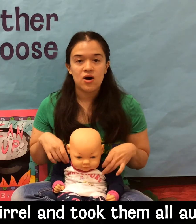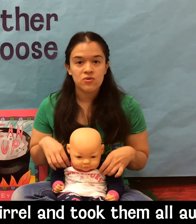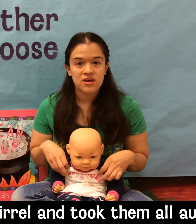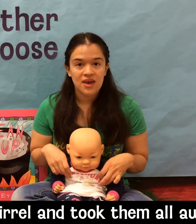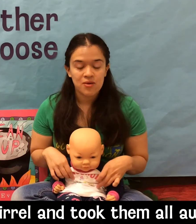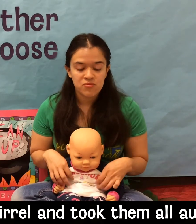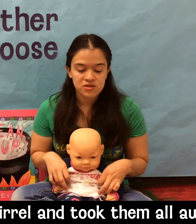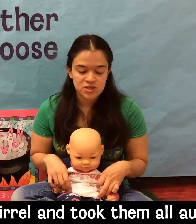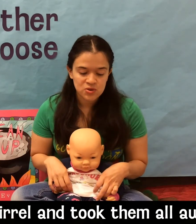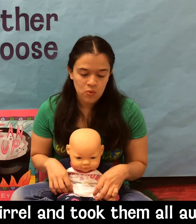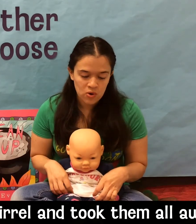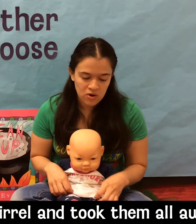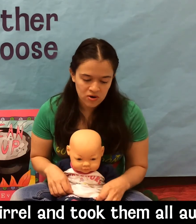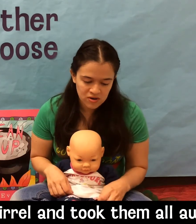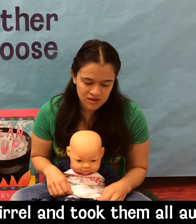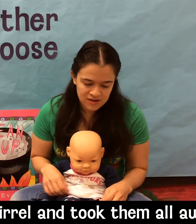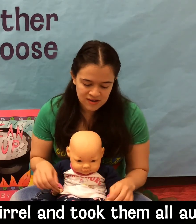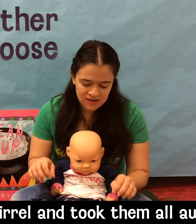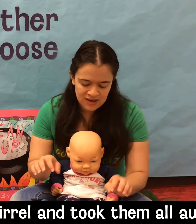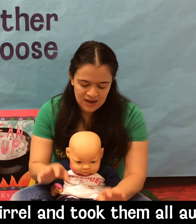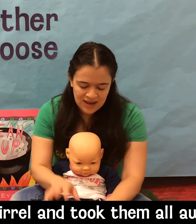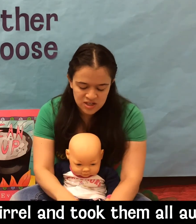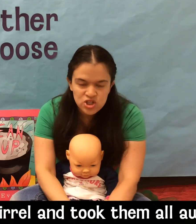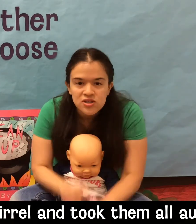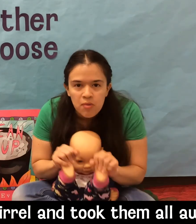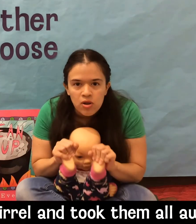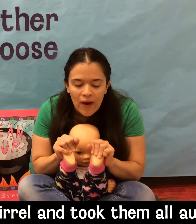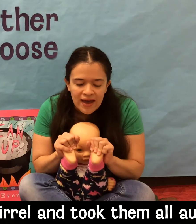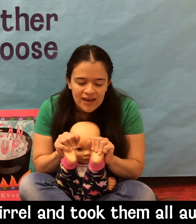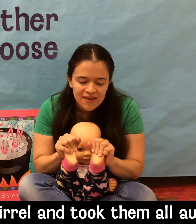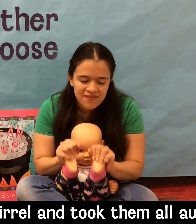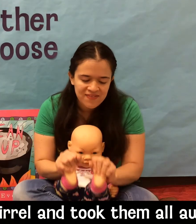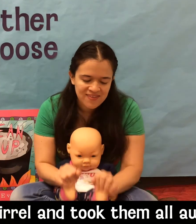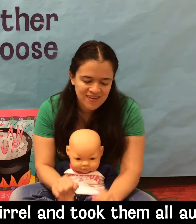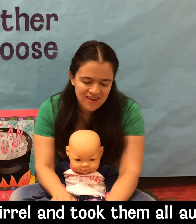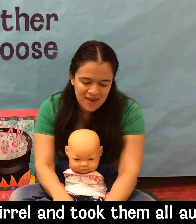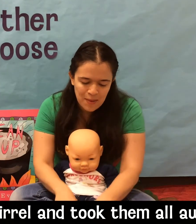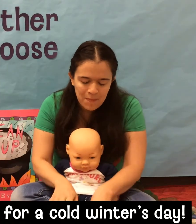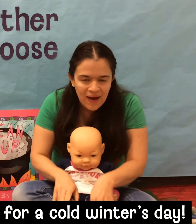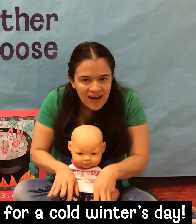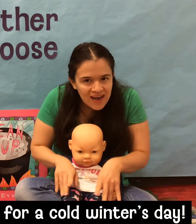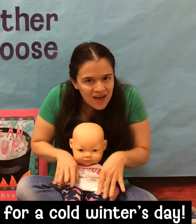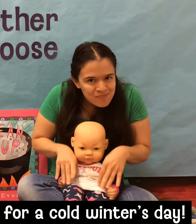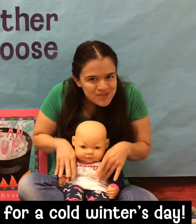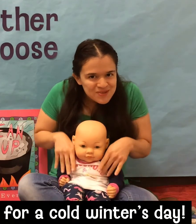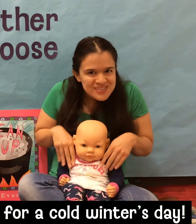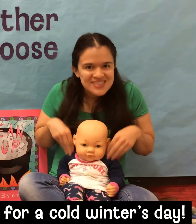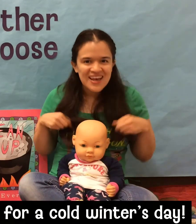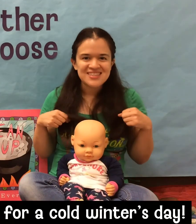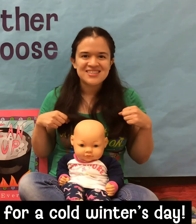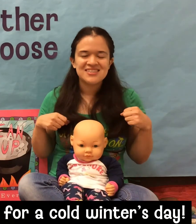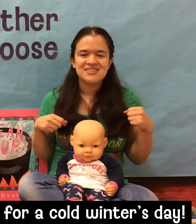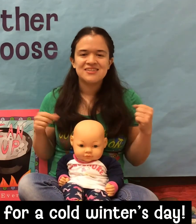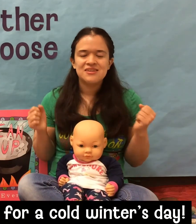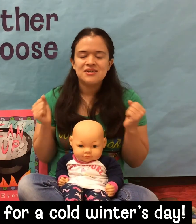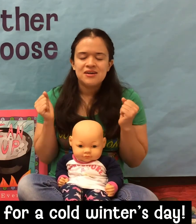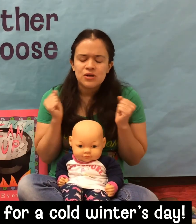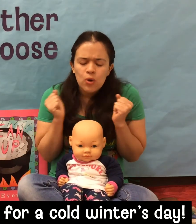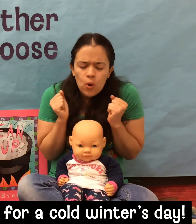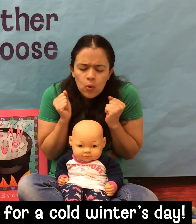Down came the squirrel and took them all away. Back up to his nest.